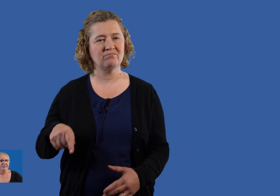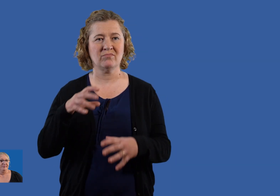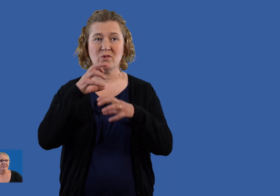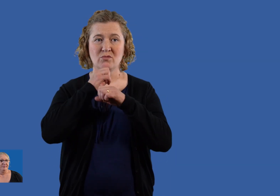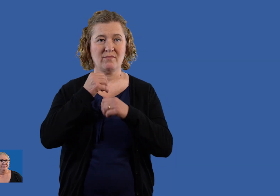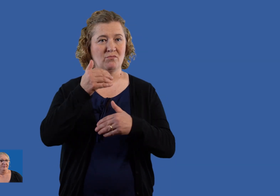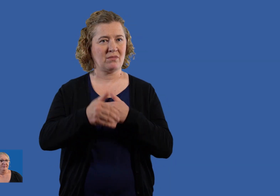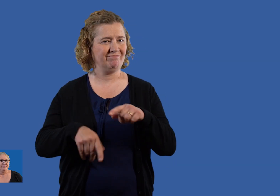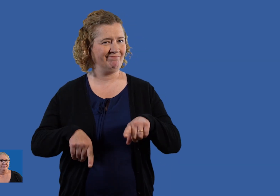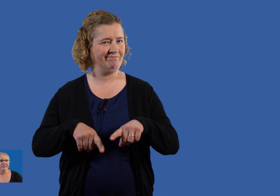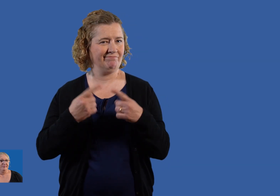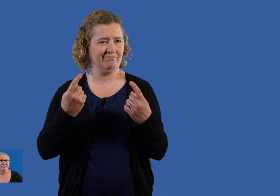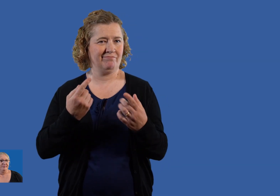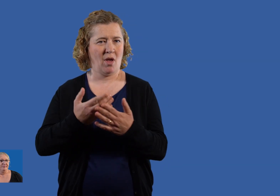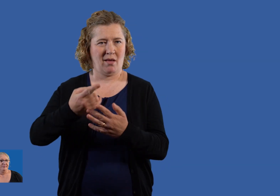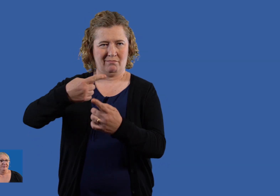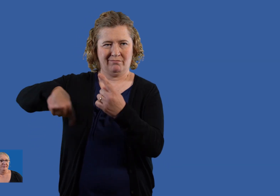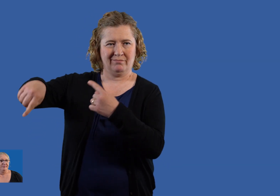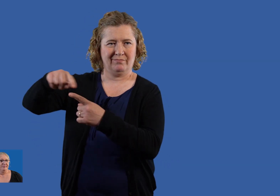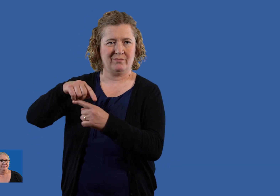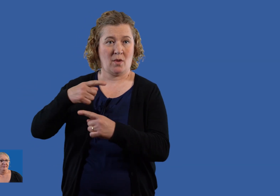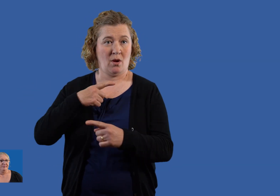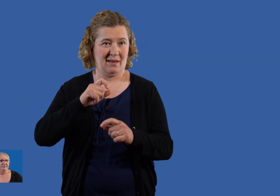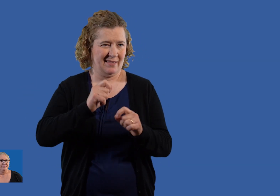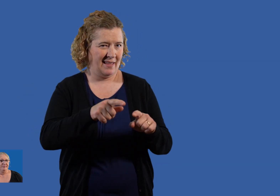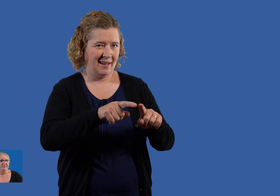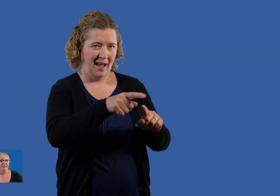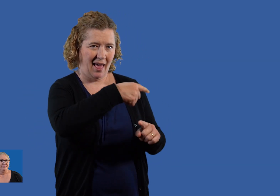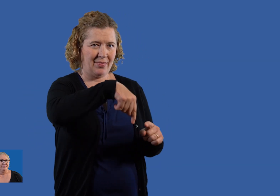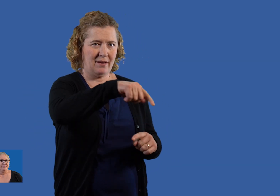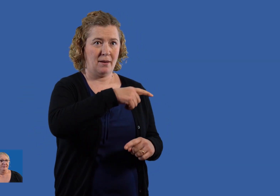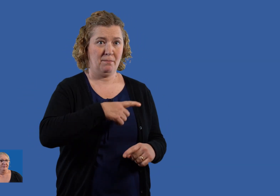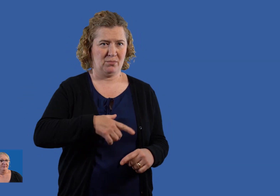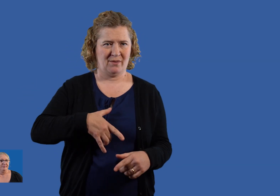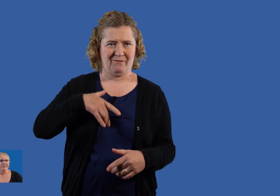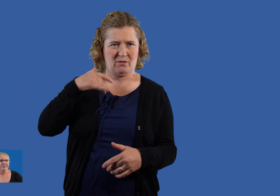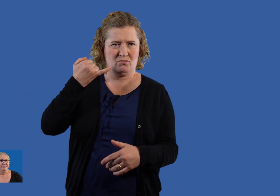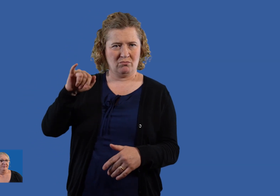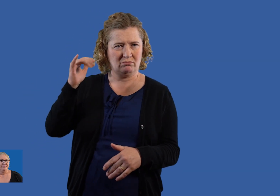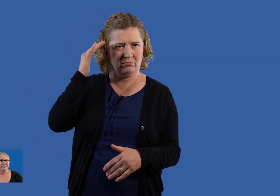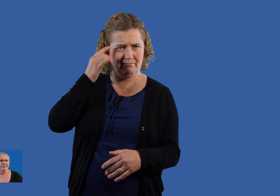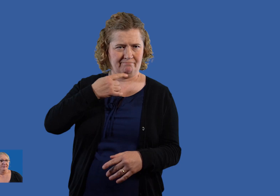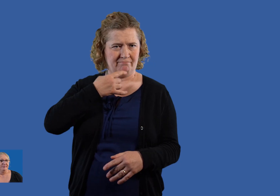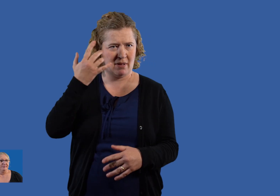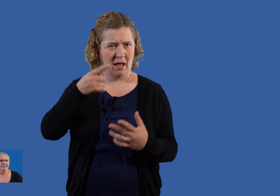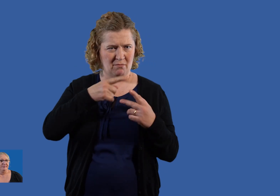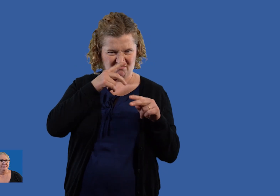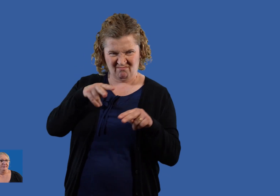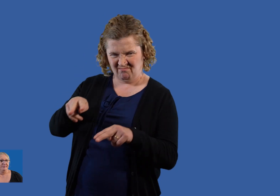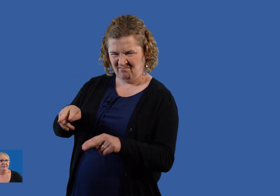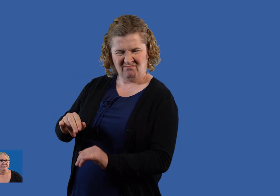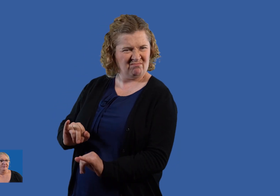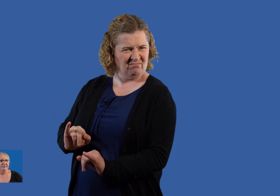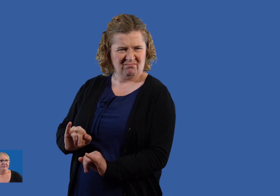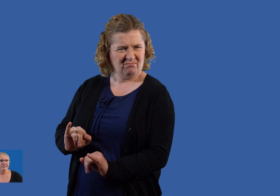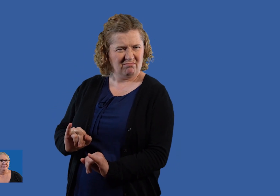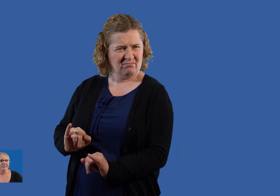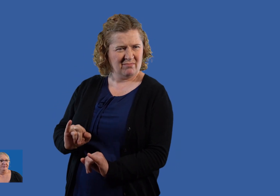The social processes affecting the survivors, the unique grieving process, and the effect on them is they have more stigma, shame,